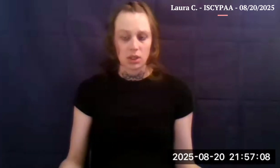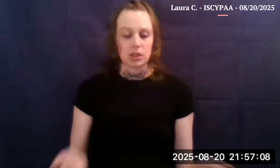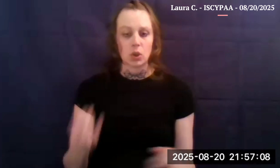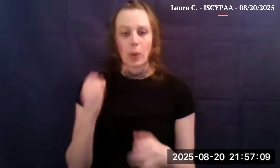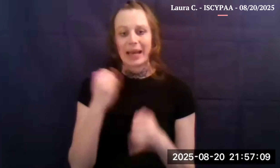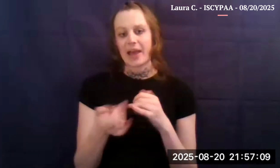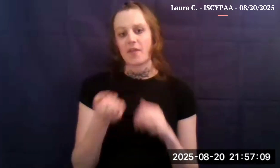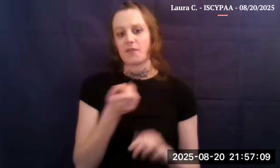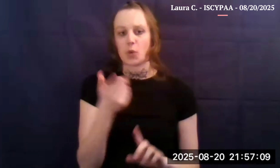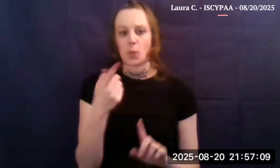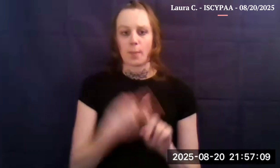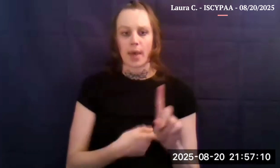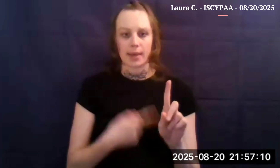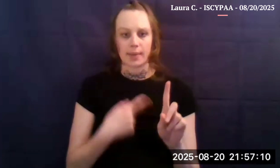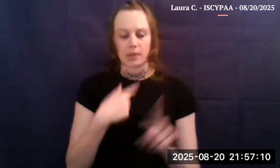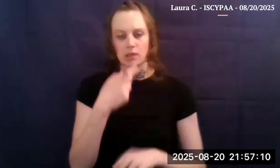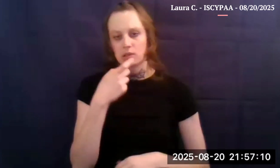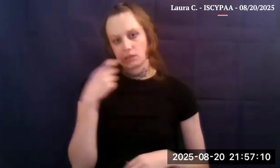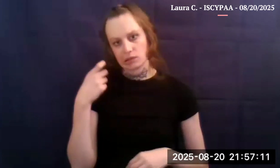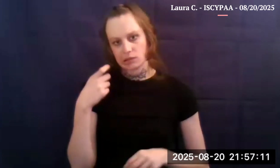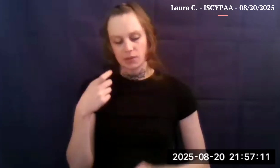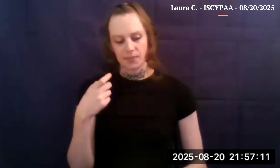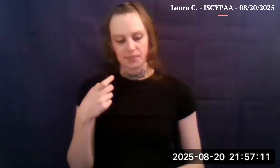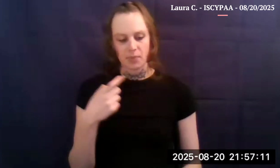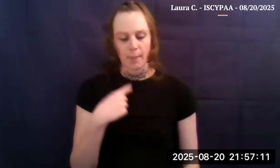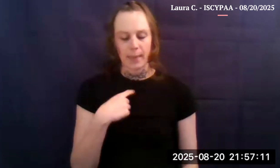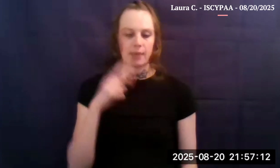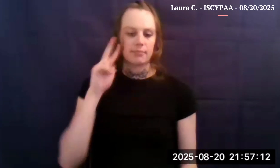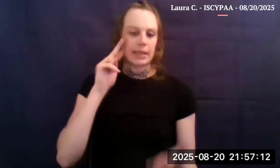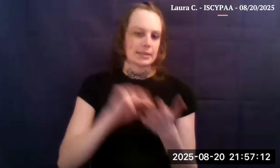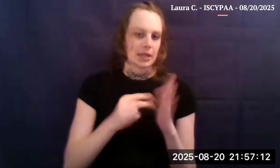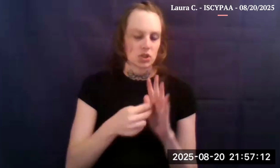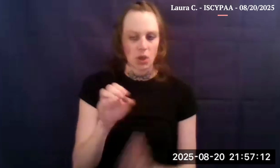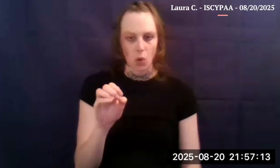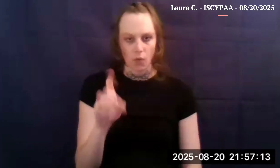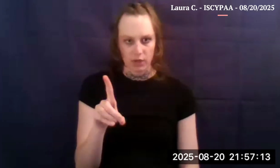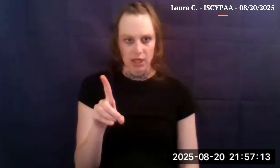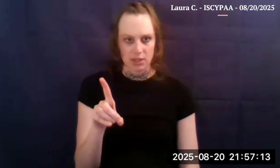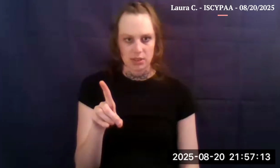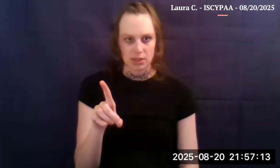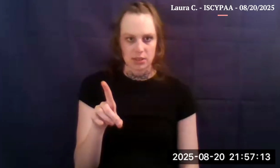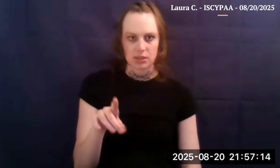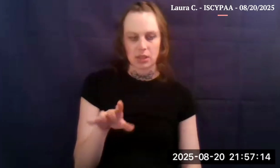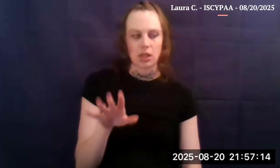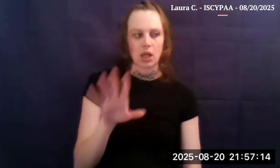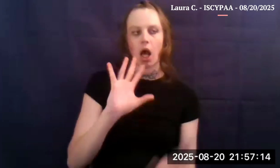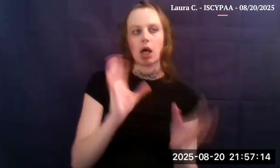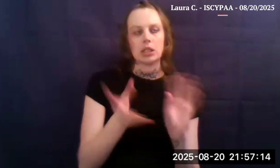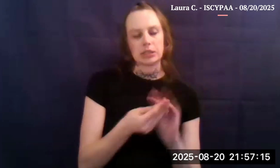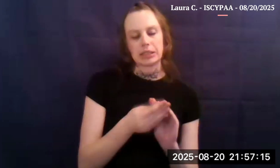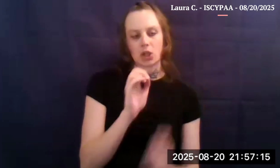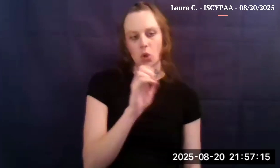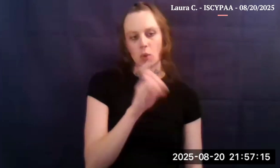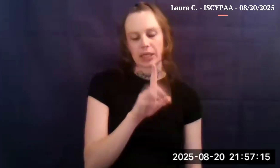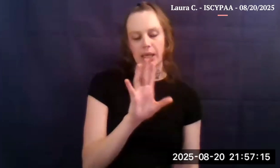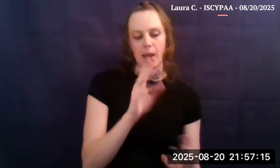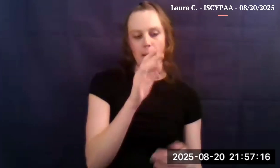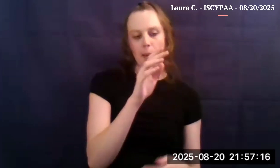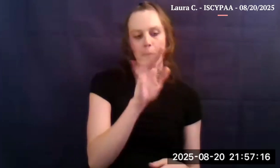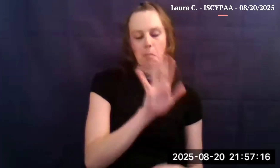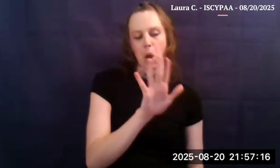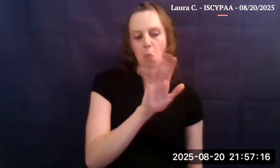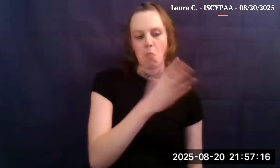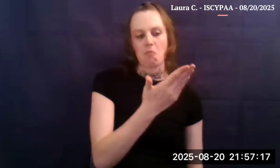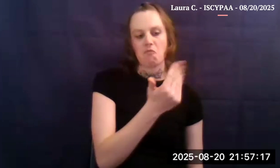months, I intentionally overdosed. I probably overdosed about 15, 20 times, and I would say half of those